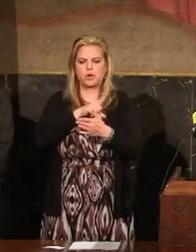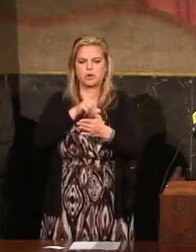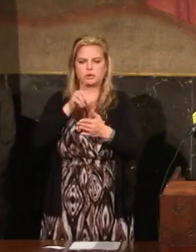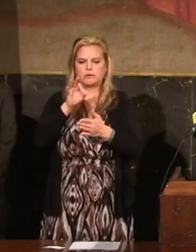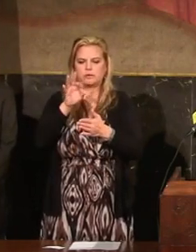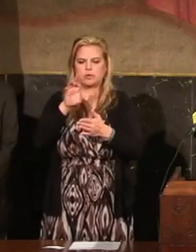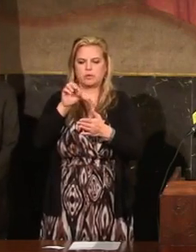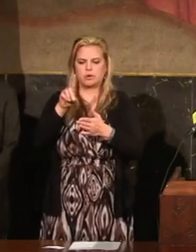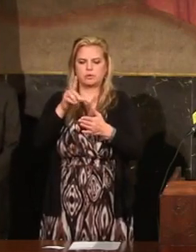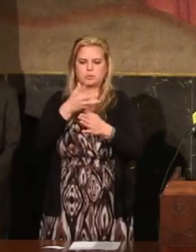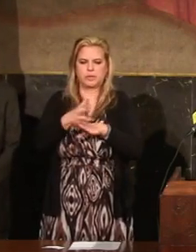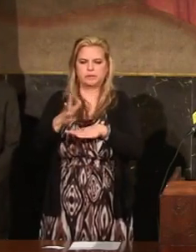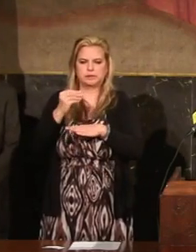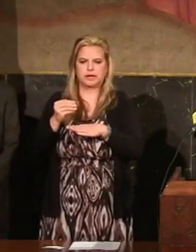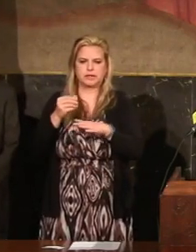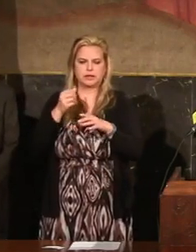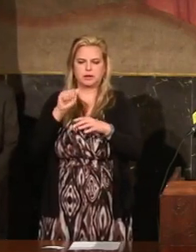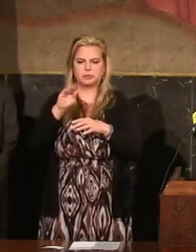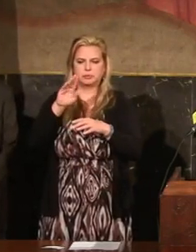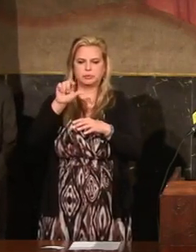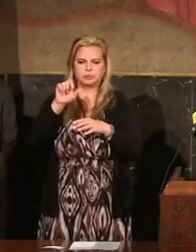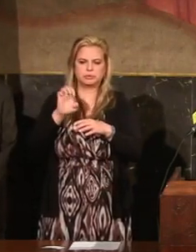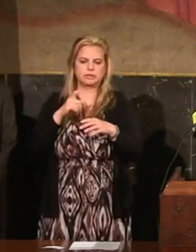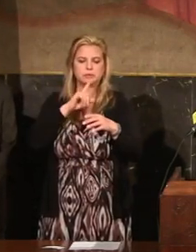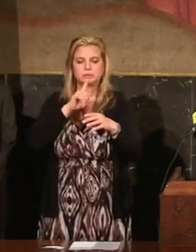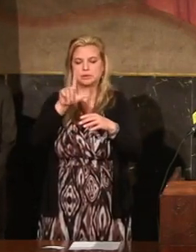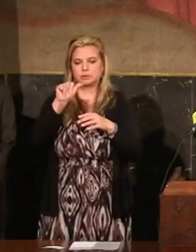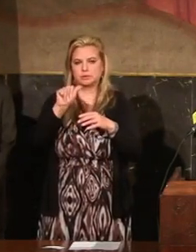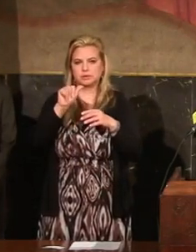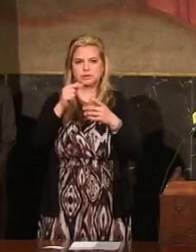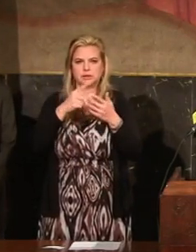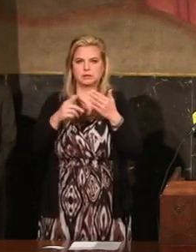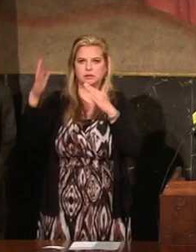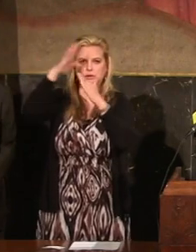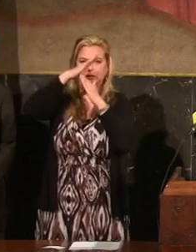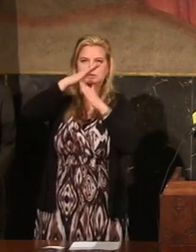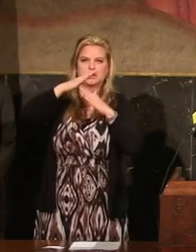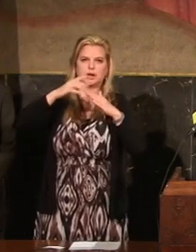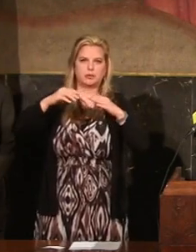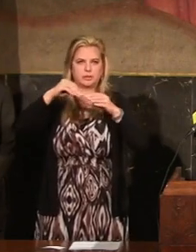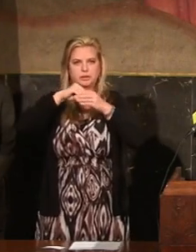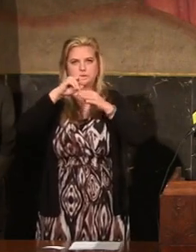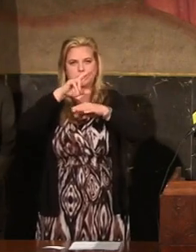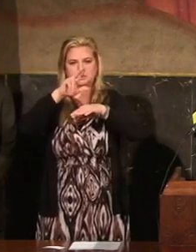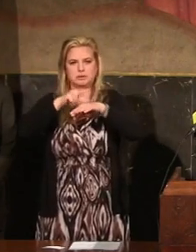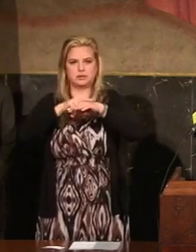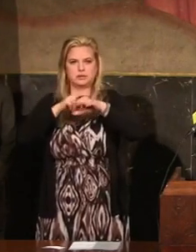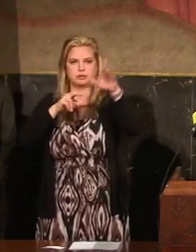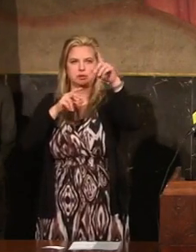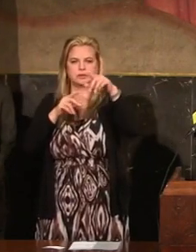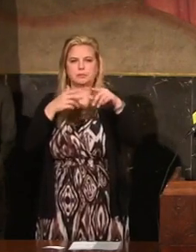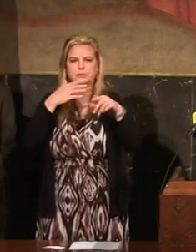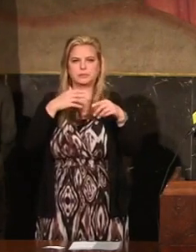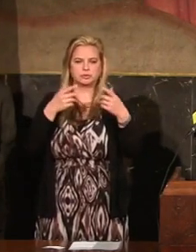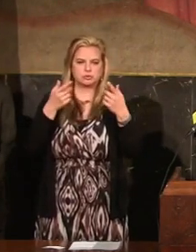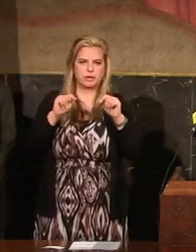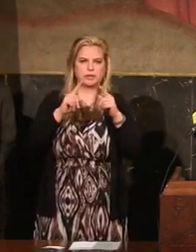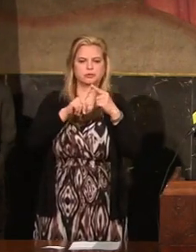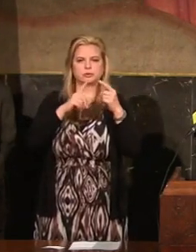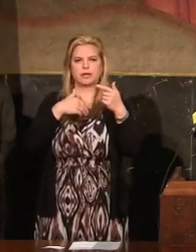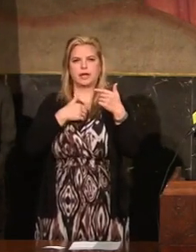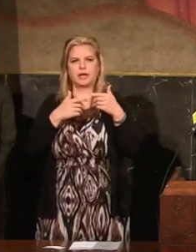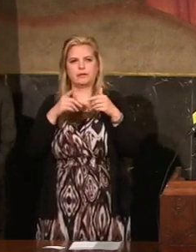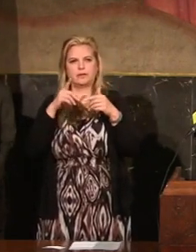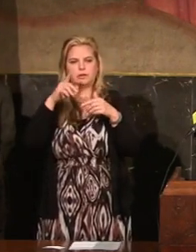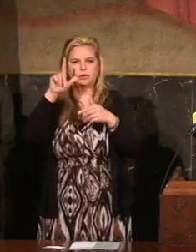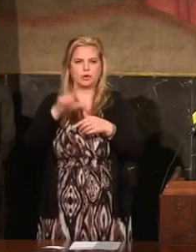which Louisiana continuously ranks in the highest of the nation in its best ability to have low fraud rates, low error rates, and